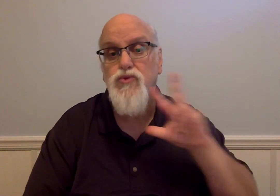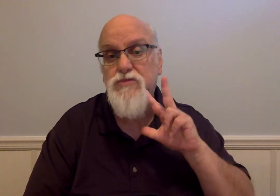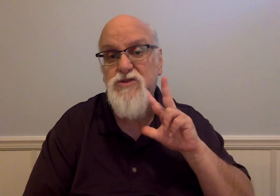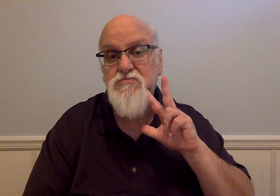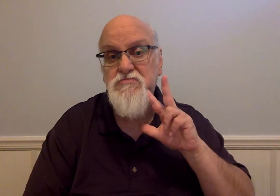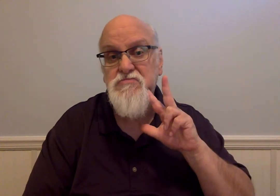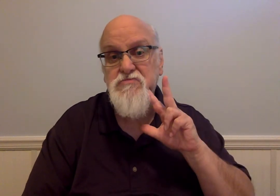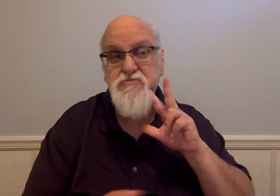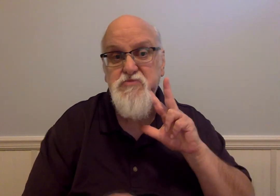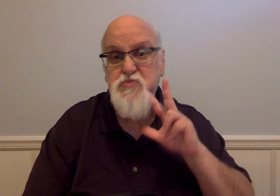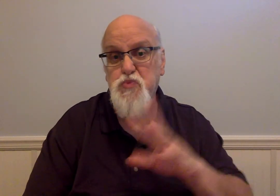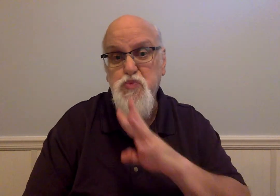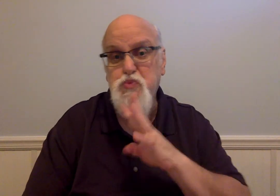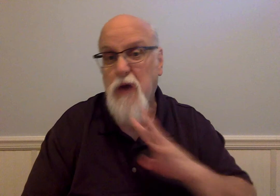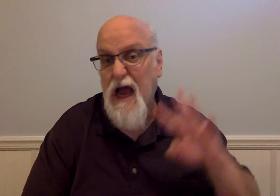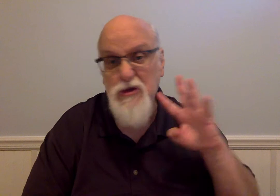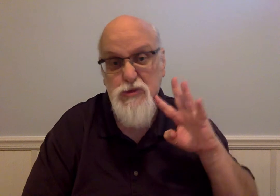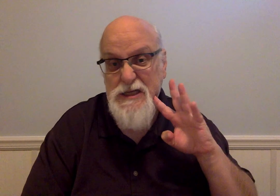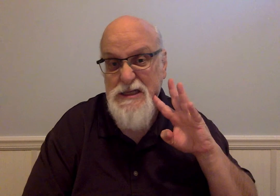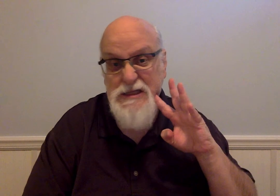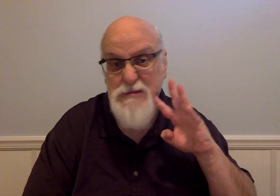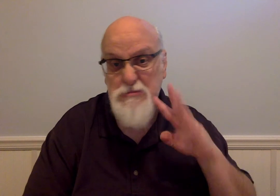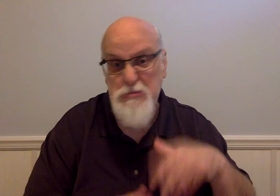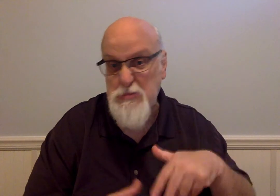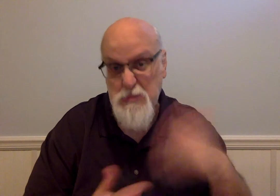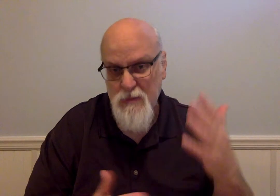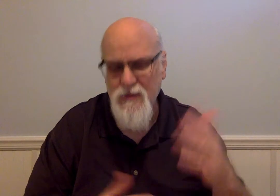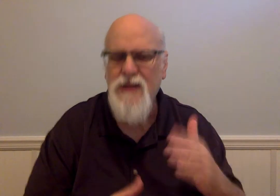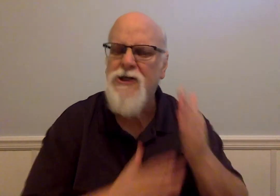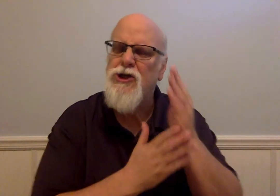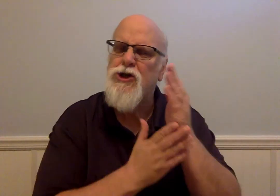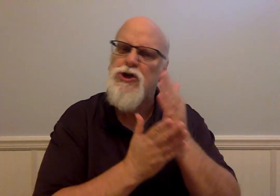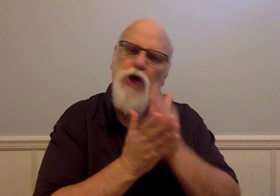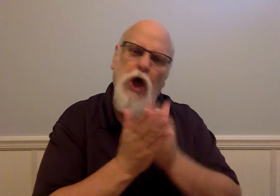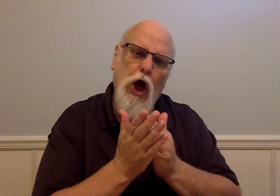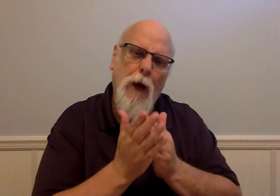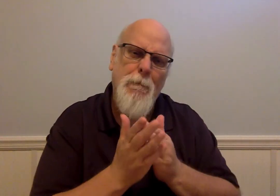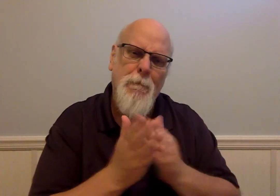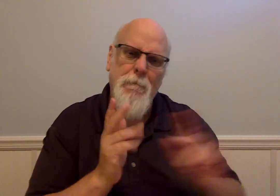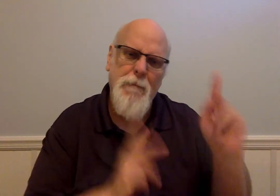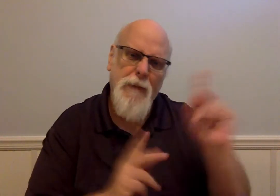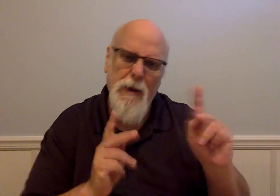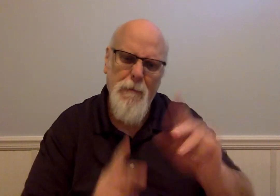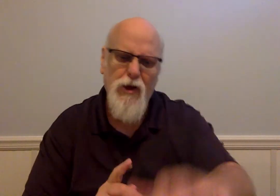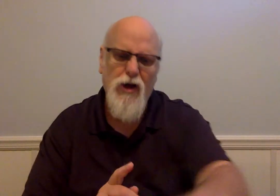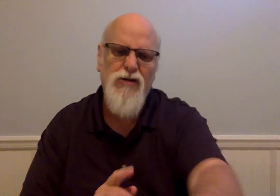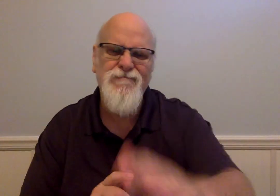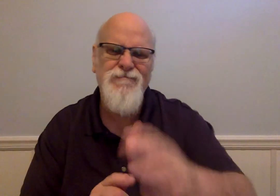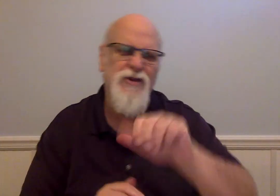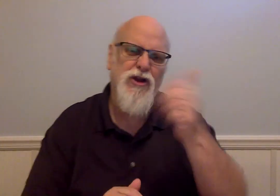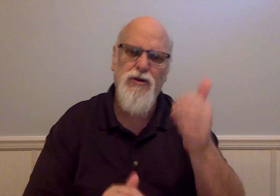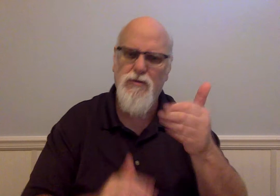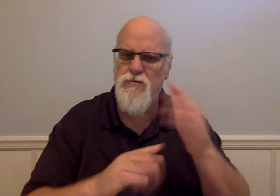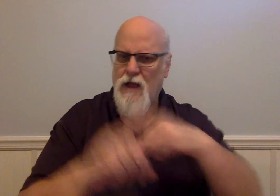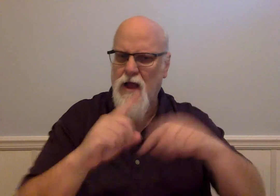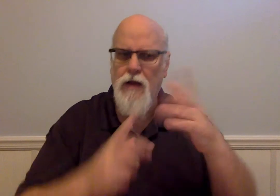there's triplets, there are three of them, quadruplets. Eesh. Now some people, other